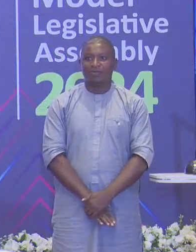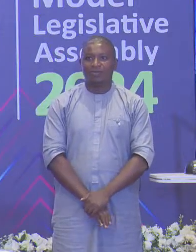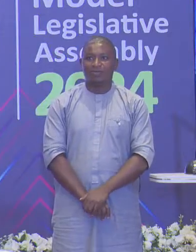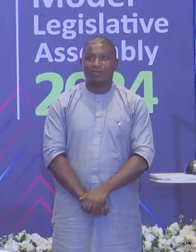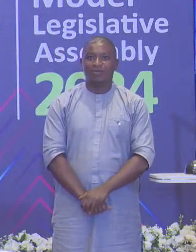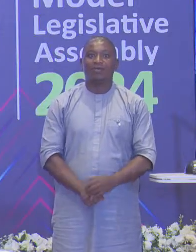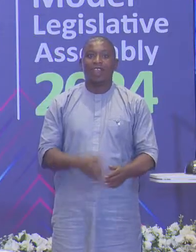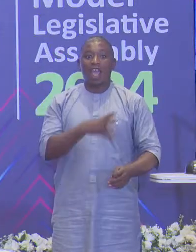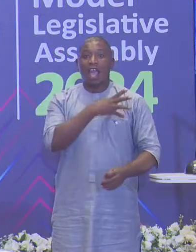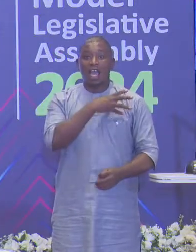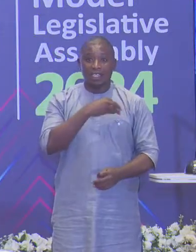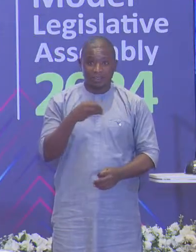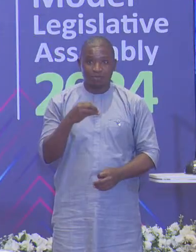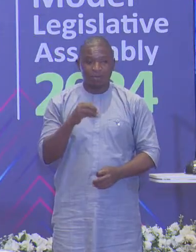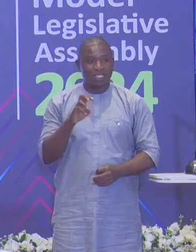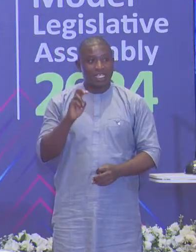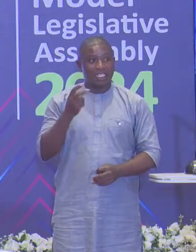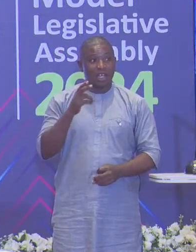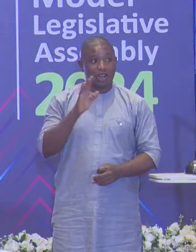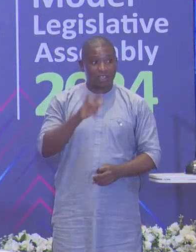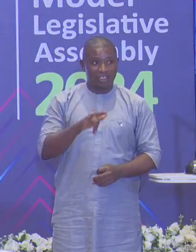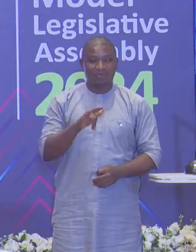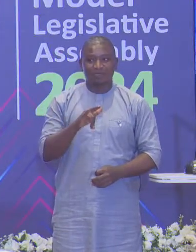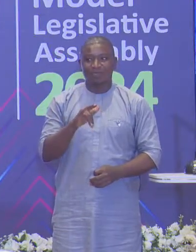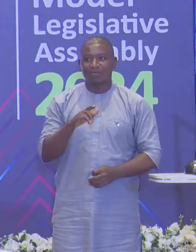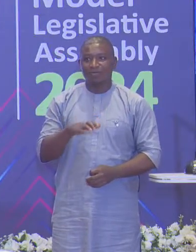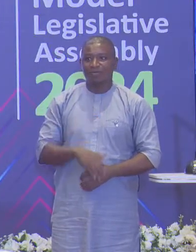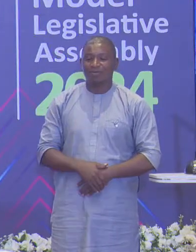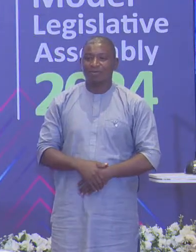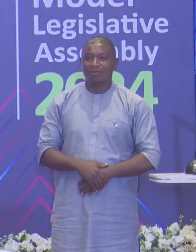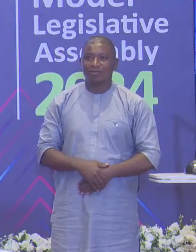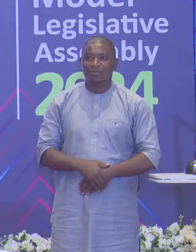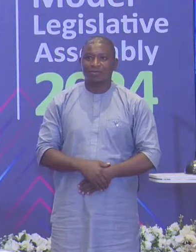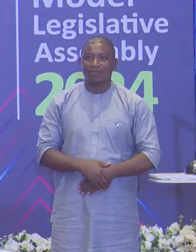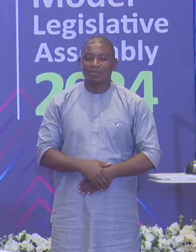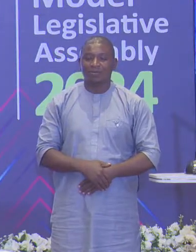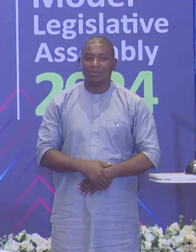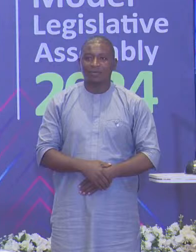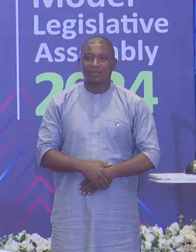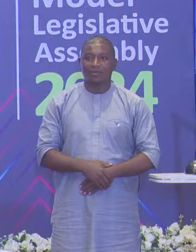And secondly, the